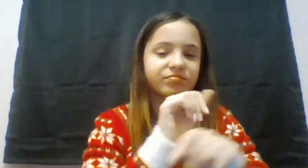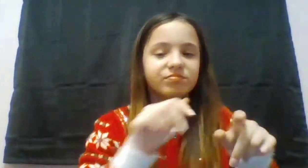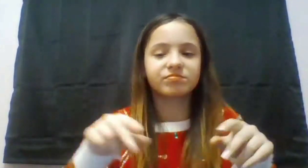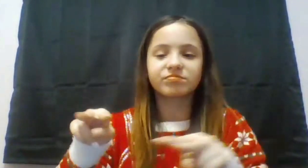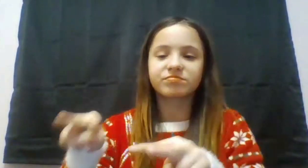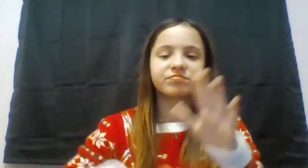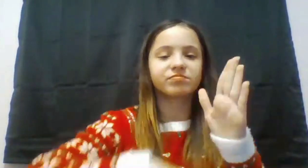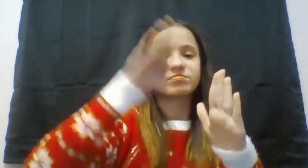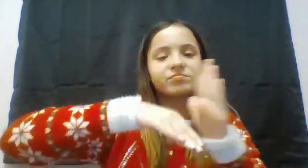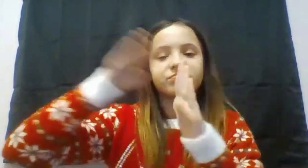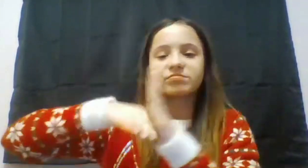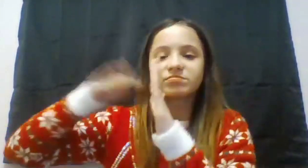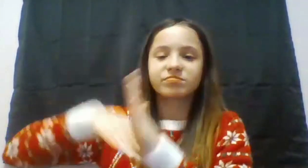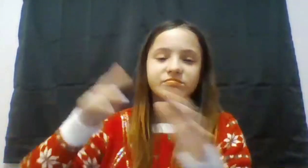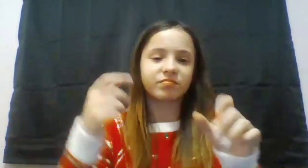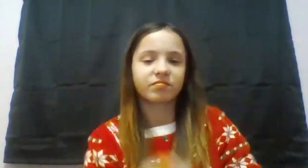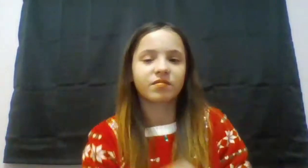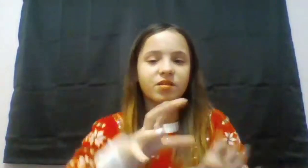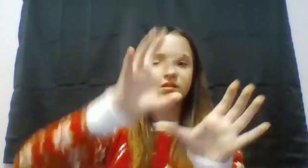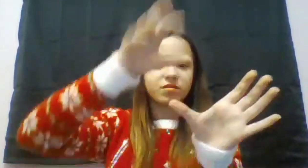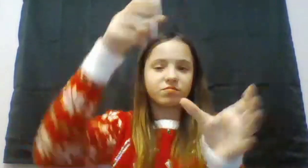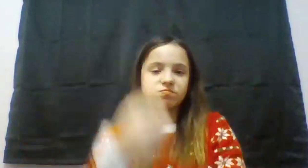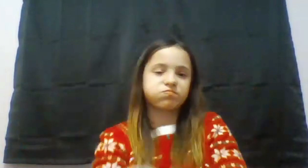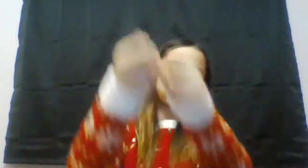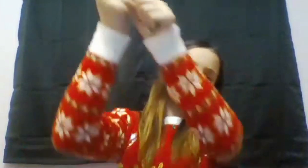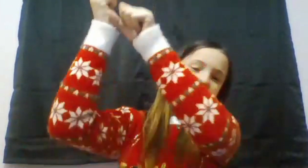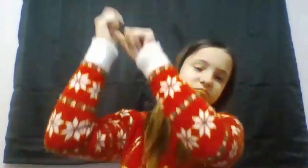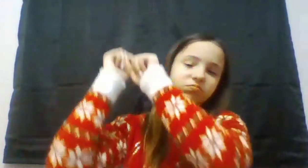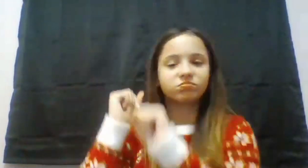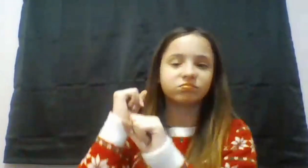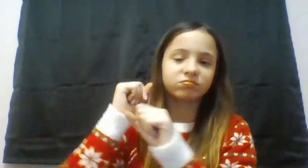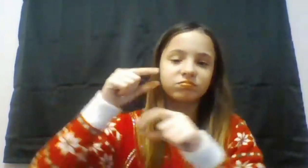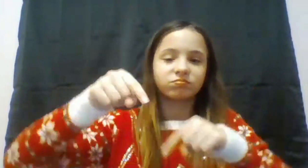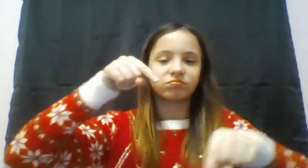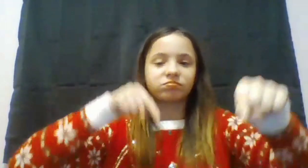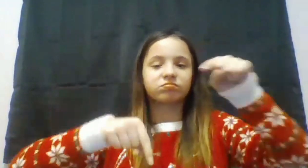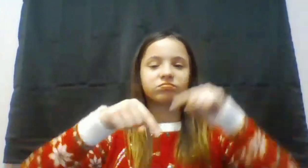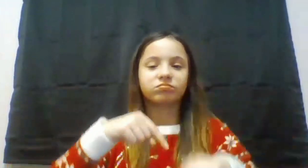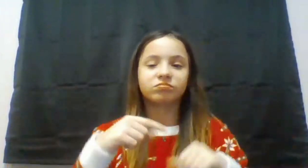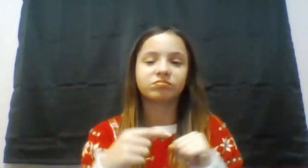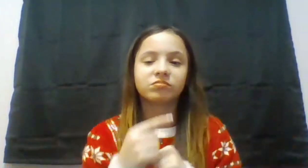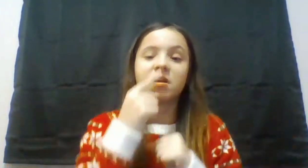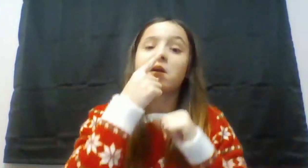a word, but went straight to his work. He filled all the stockings and then turned with a joke, and